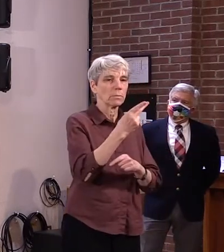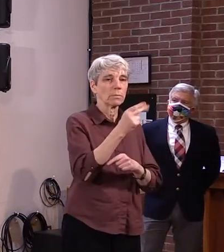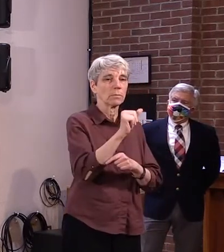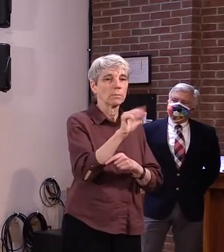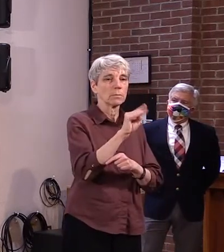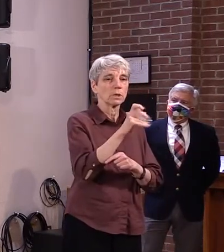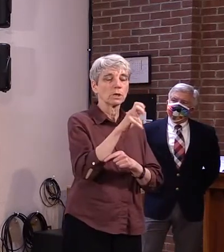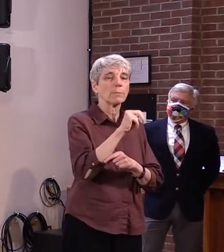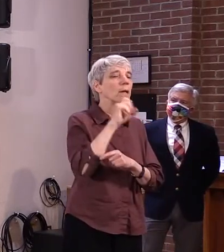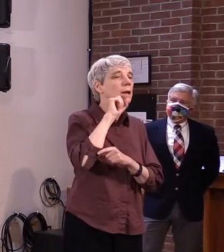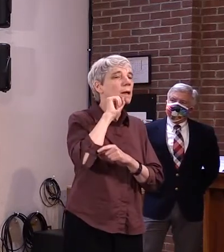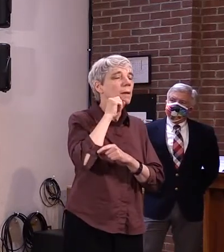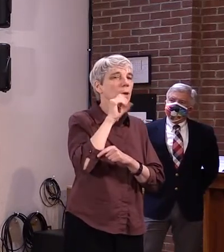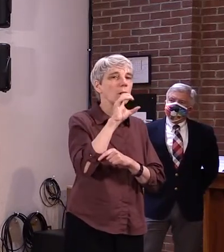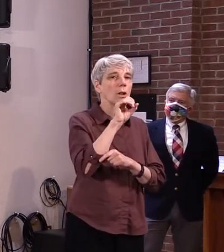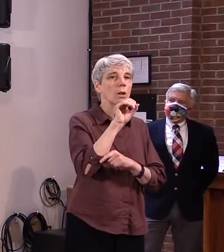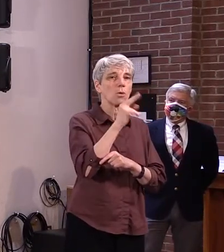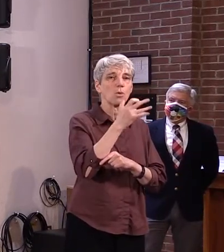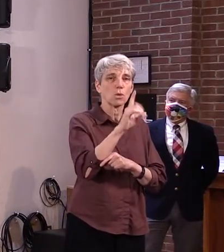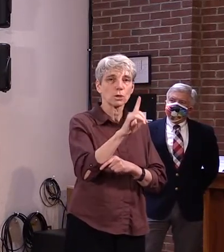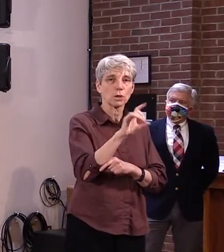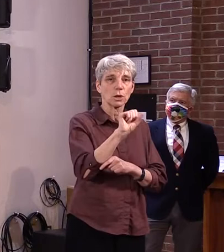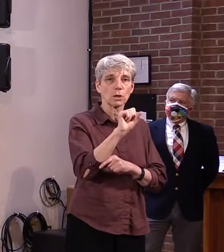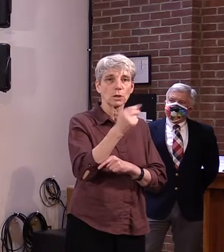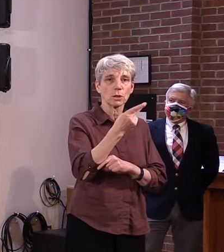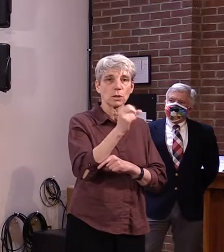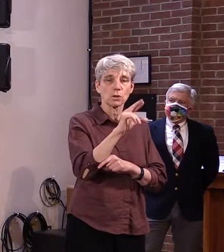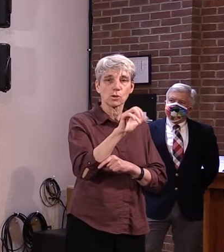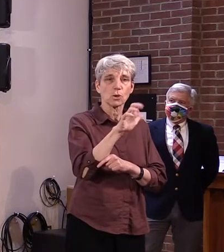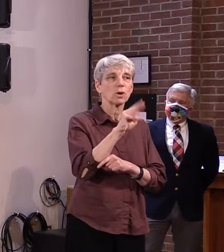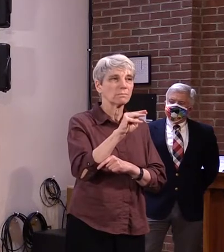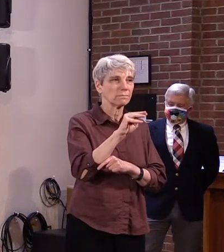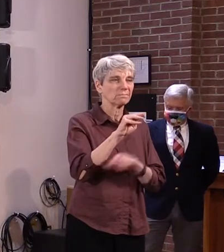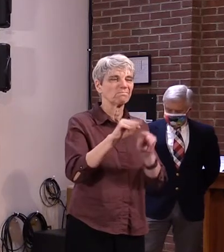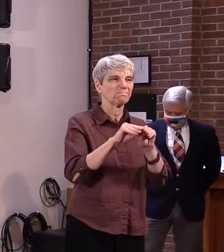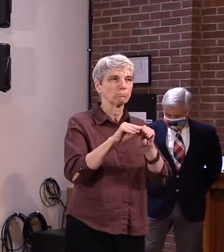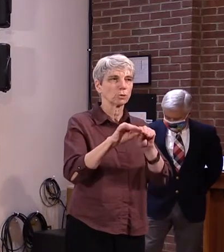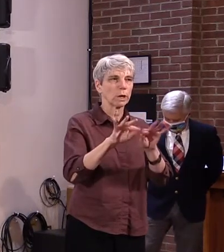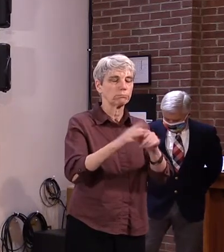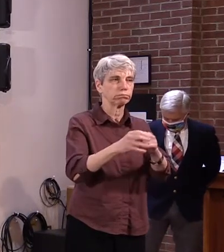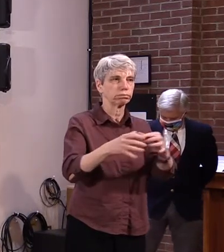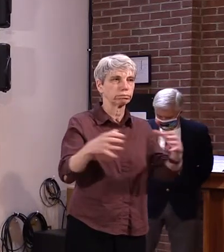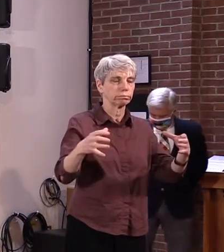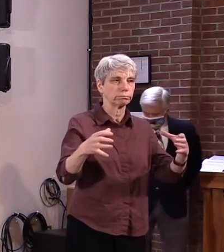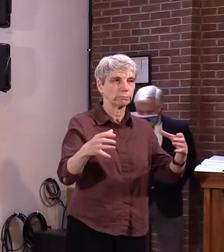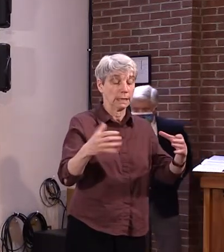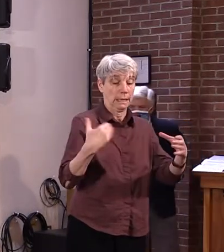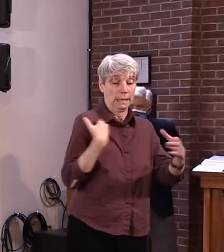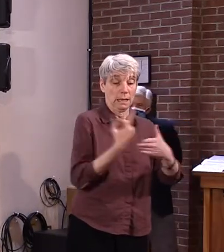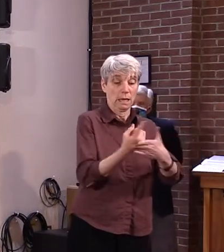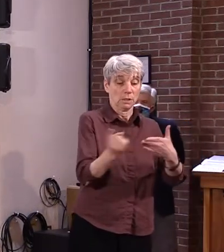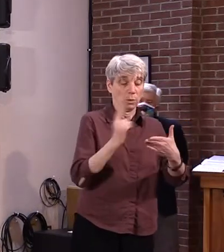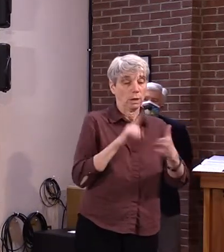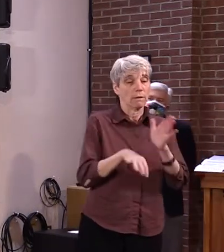Shoreham. We learned of the first case last week when one of the guest workers tested positive, and our EPI